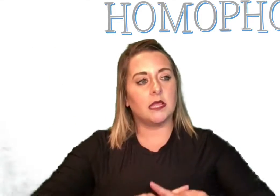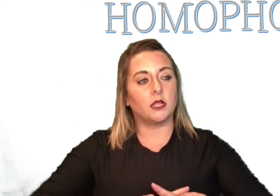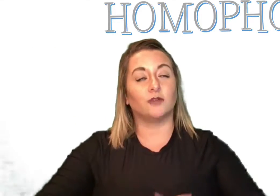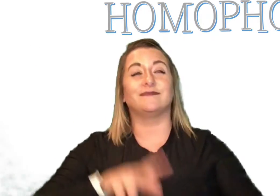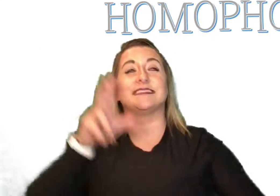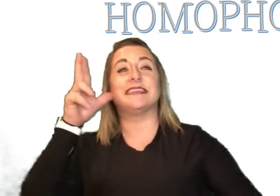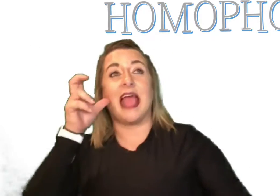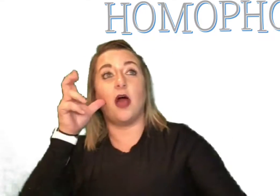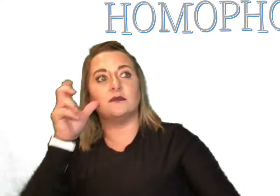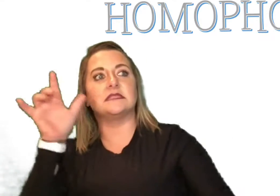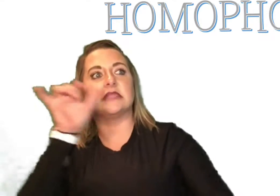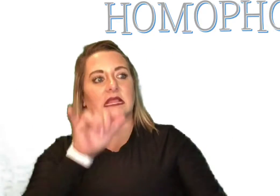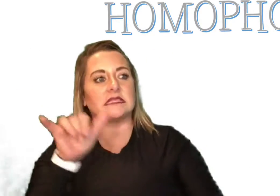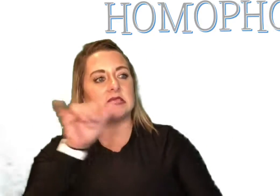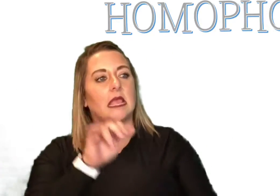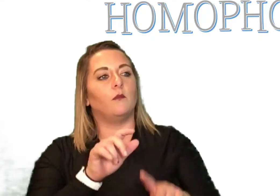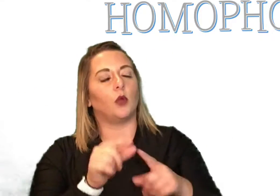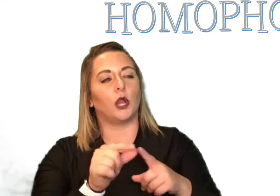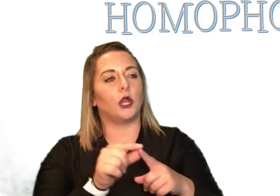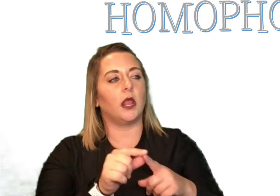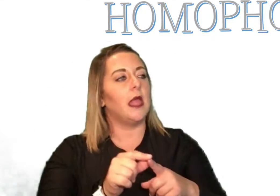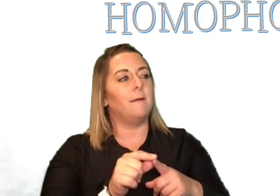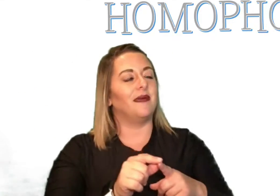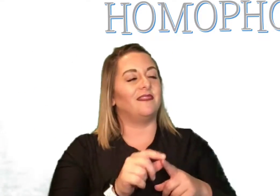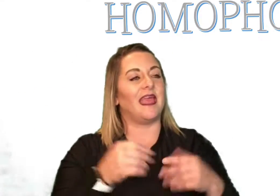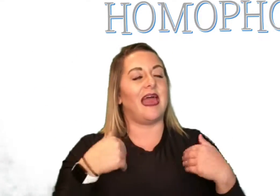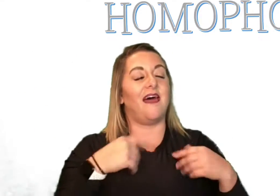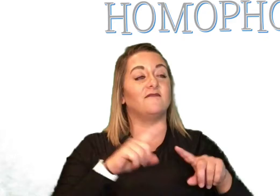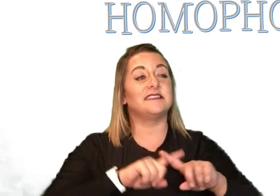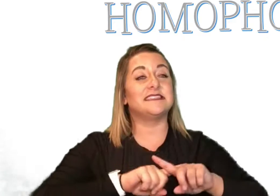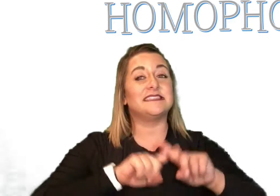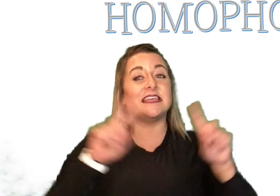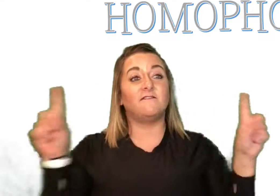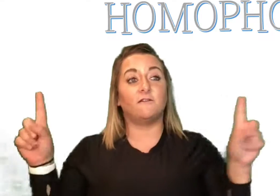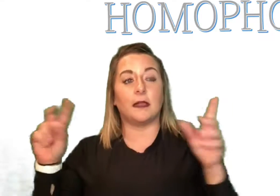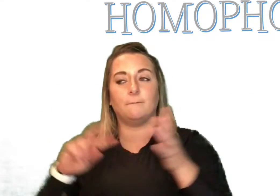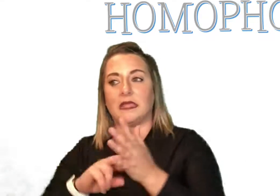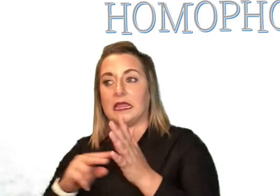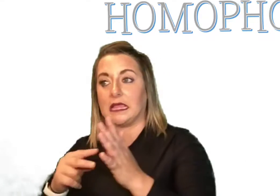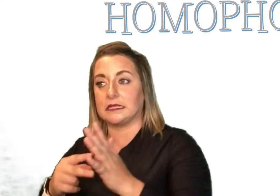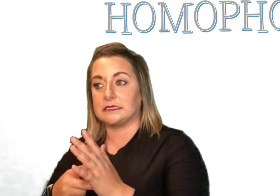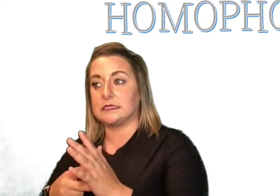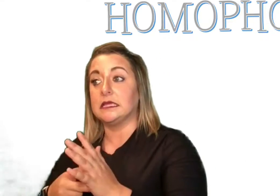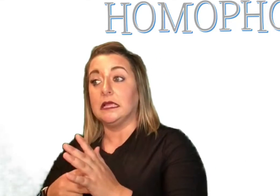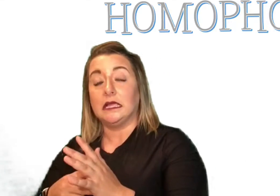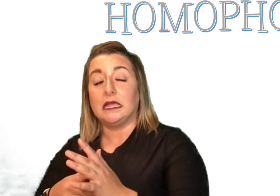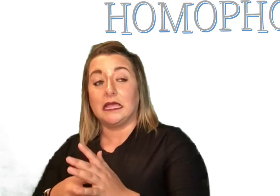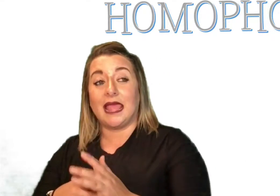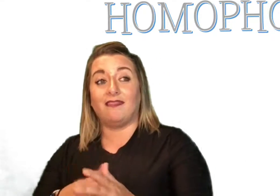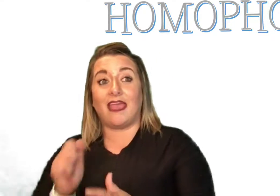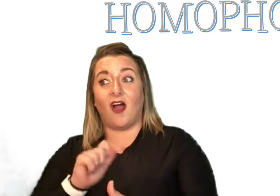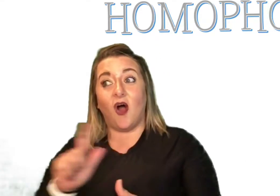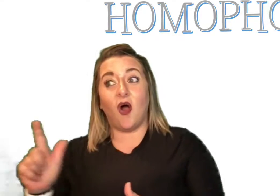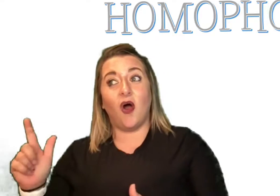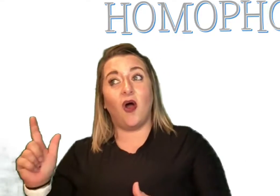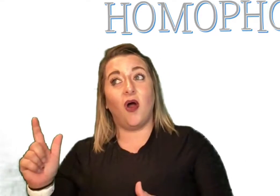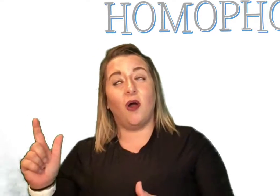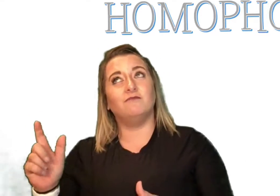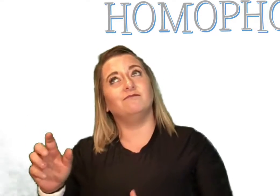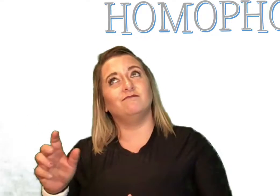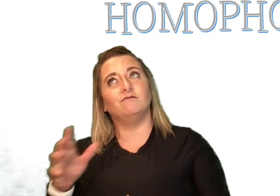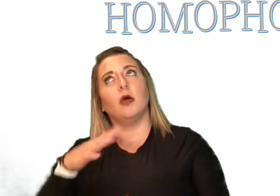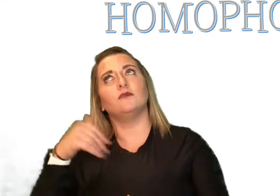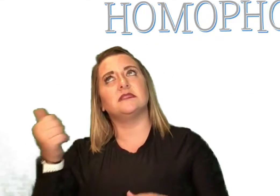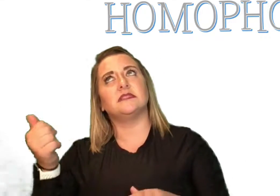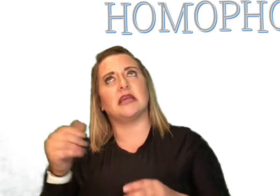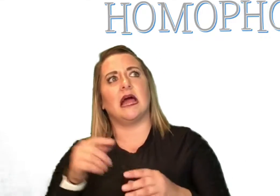word, or sounds like the same word, but they have different meanings. And they